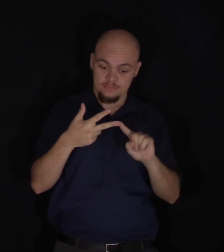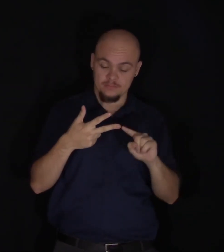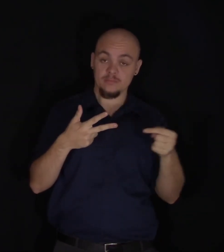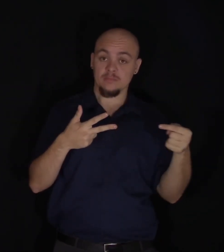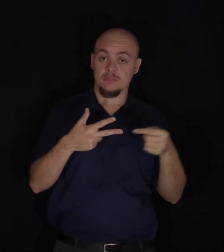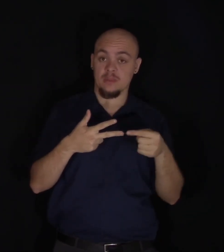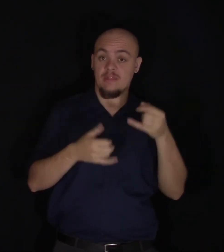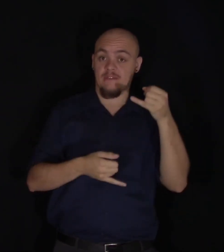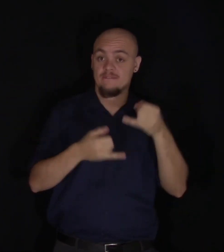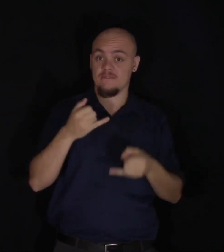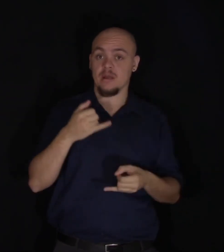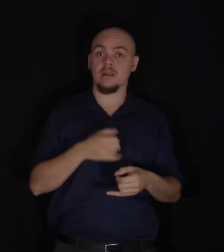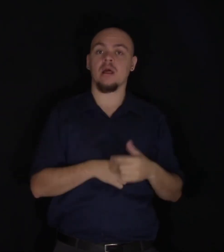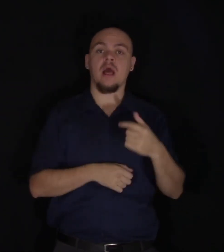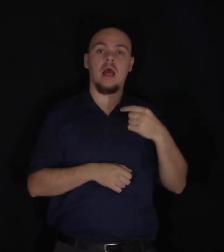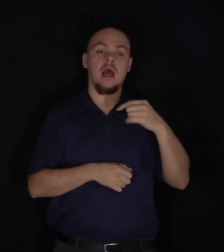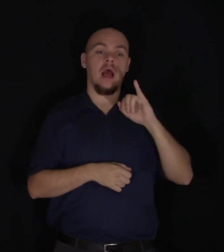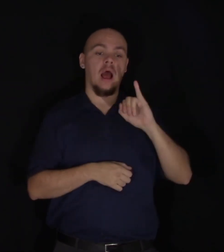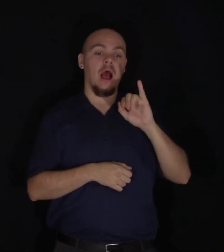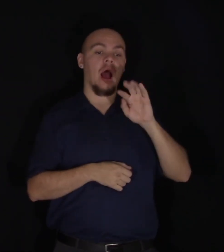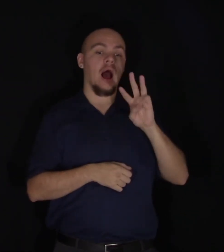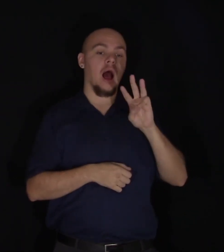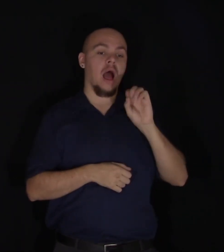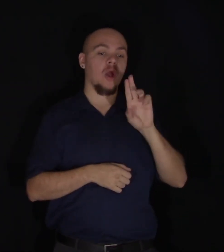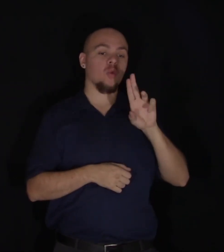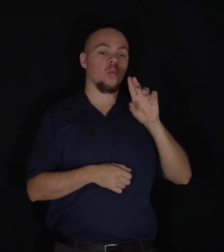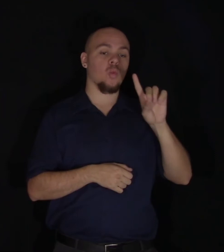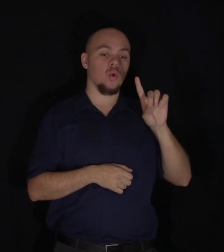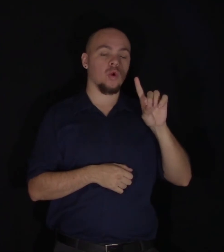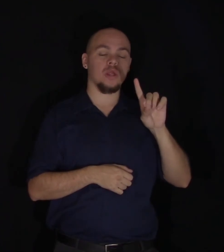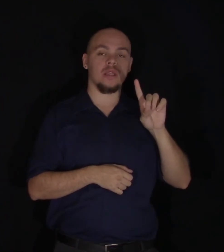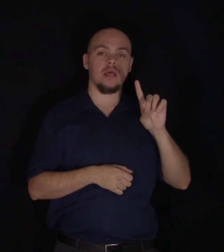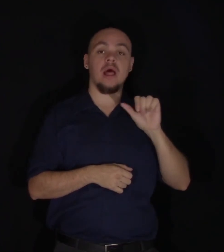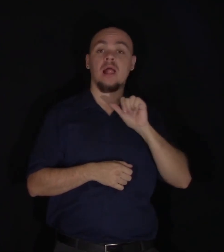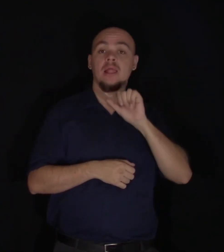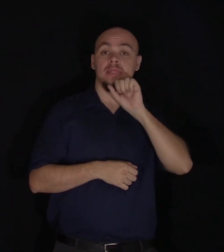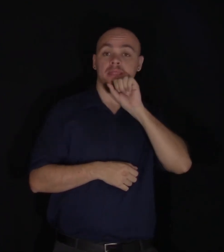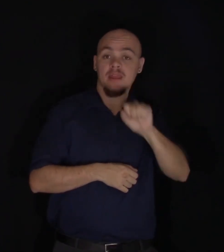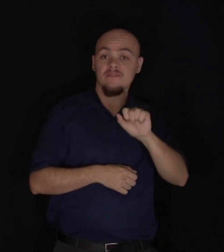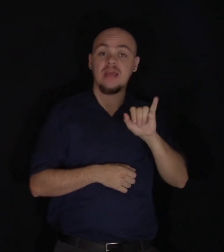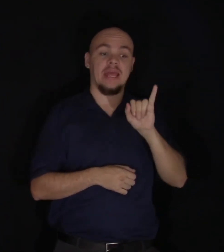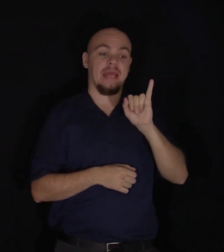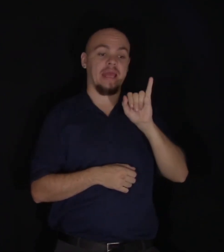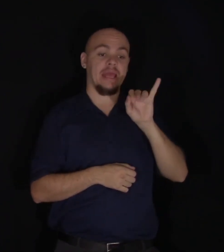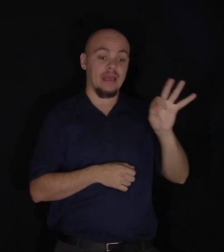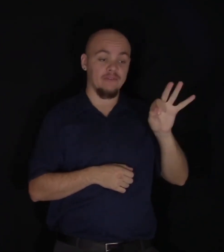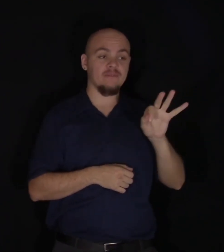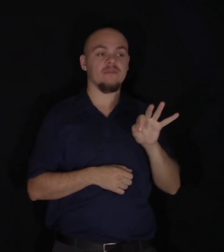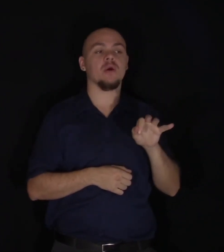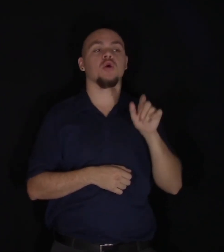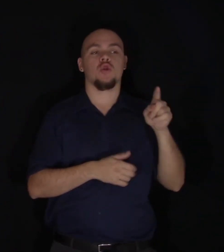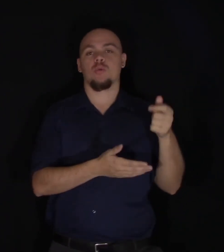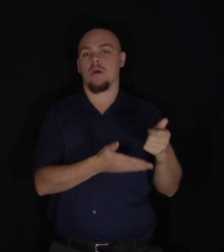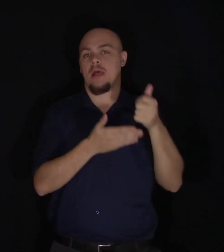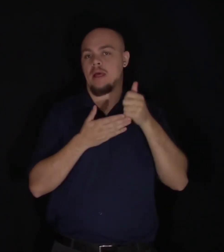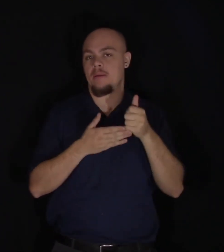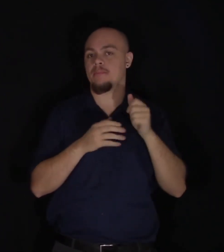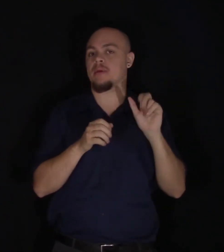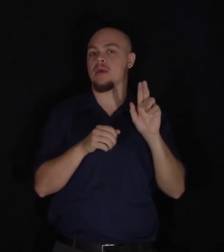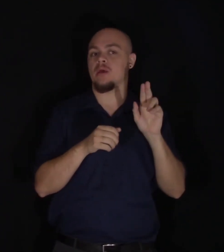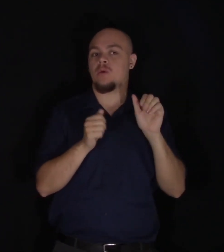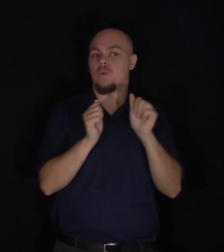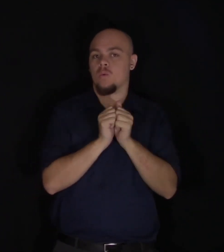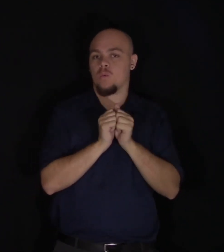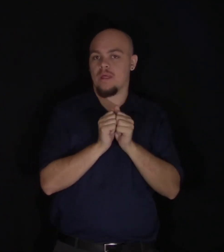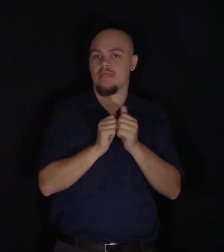step is using I would love it if statements. I would love it if you would offer to help me with the groceries.